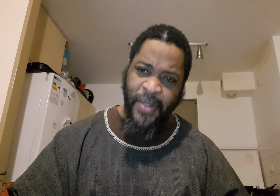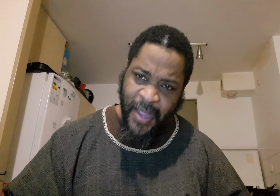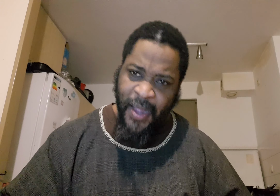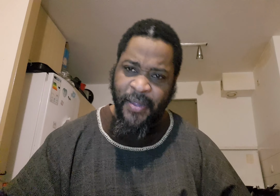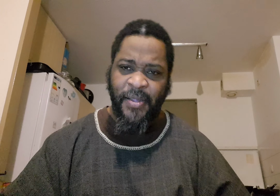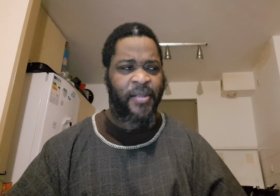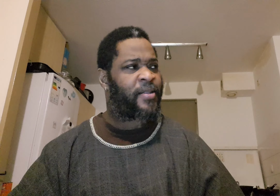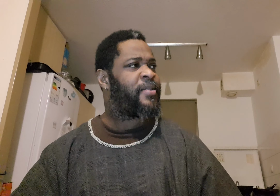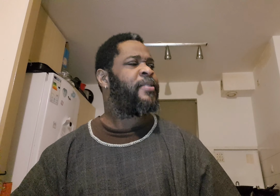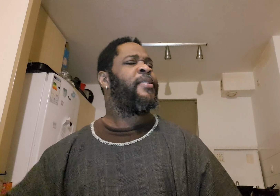Without your hell, person, your shine, show them.